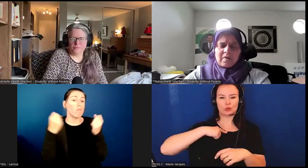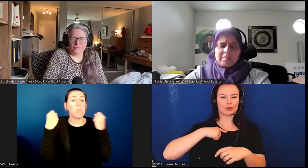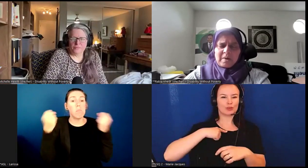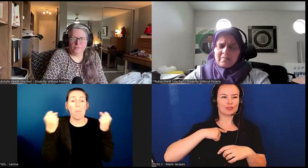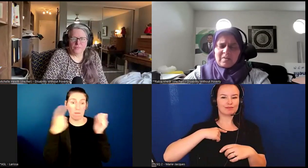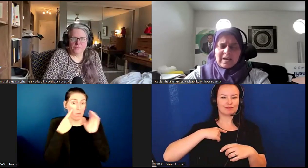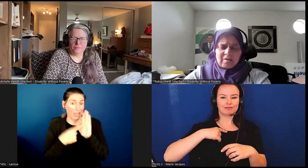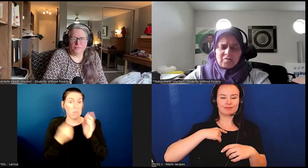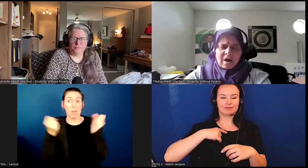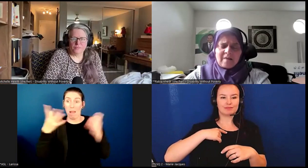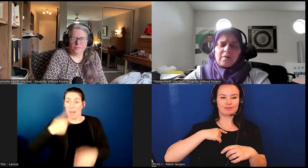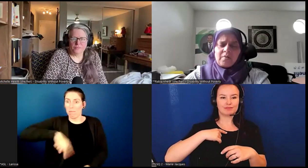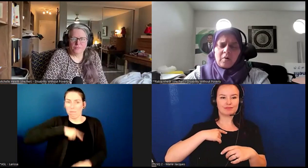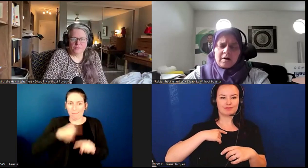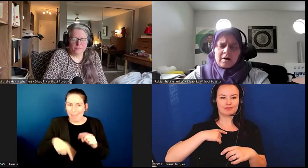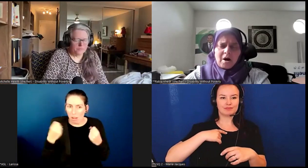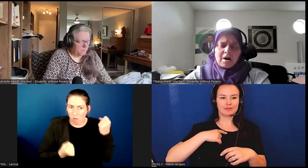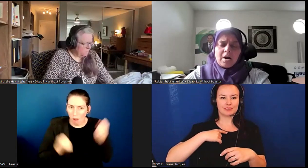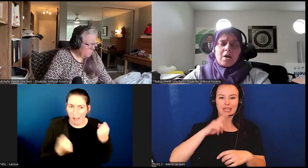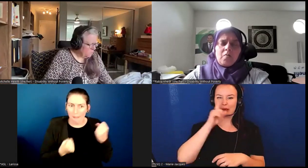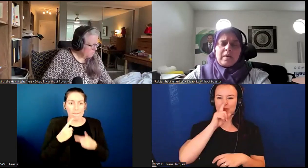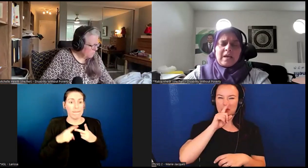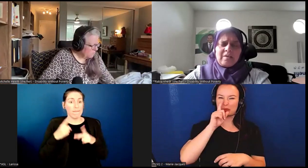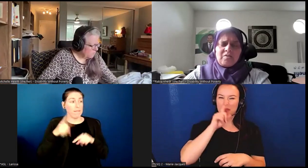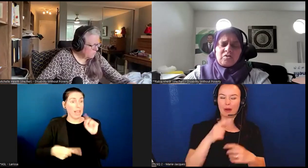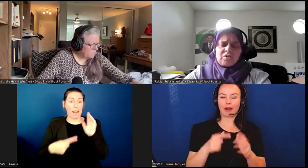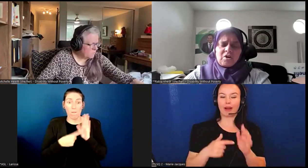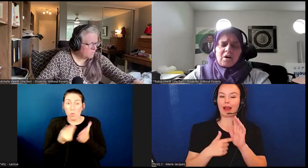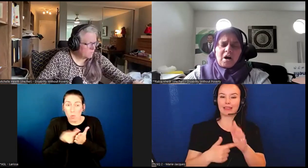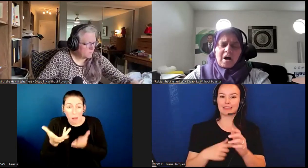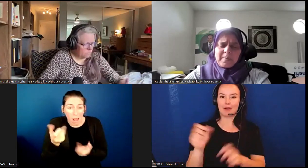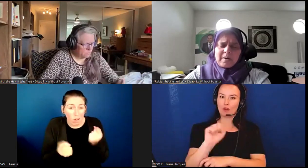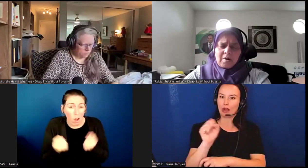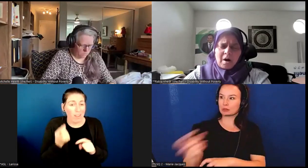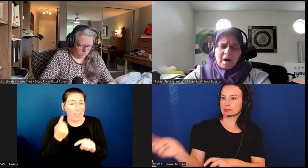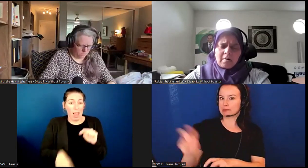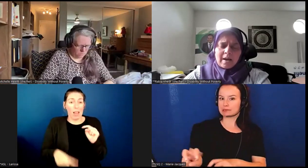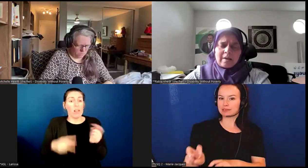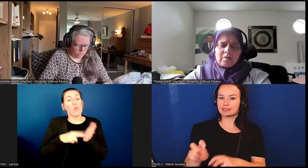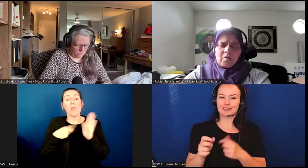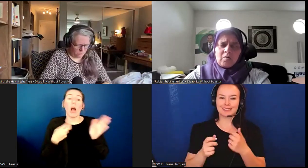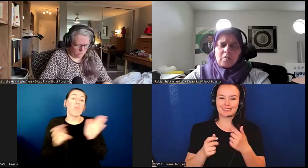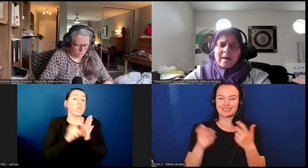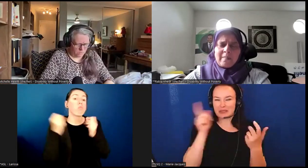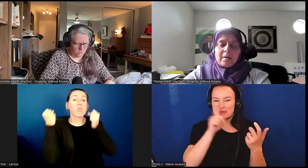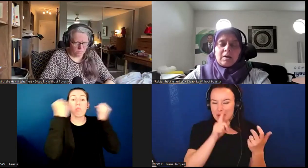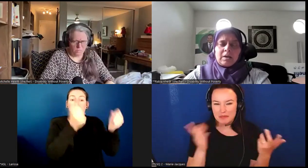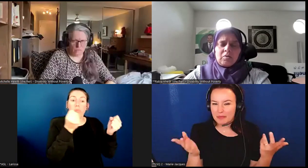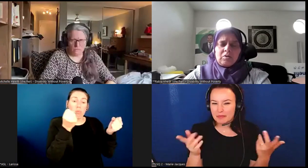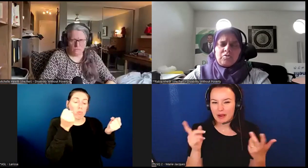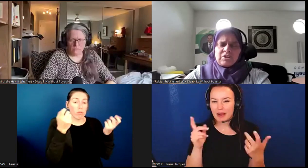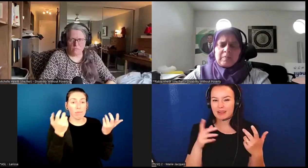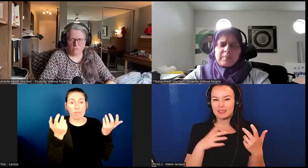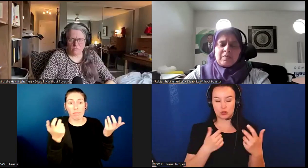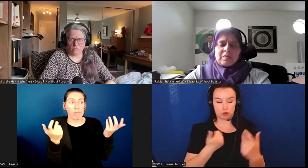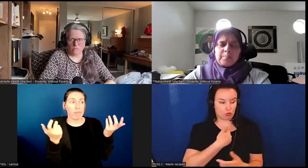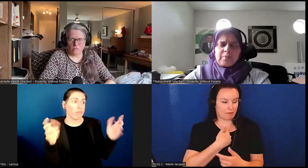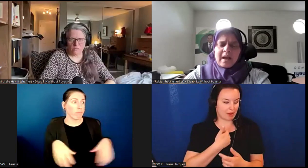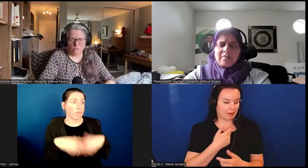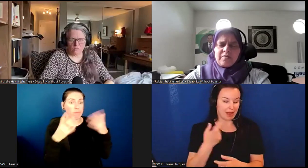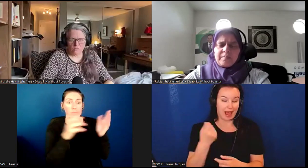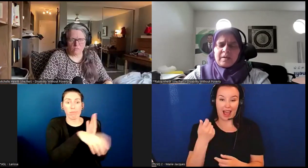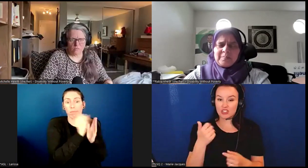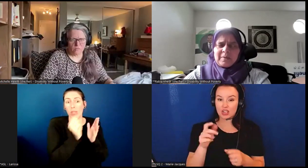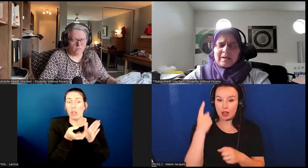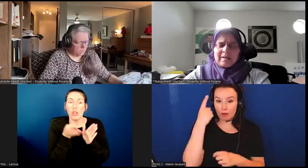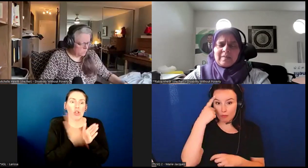some of us, many of us can't drive or afford a car. We can't just hop in a car and go grab, the cheapest